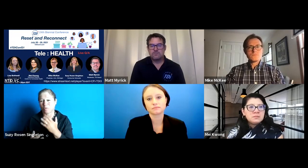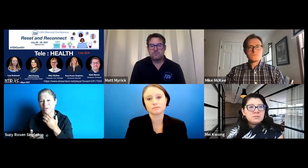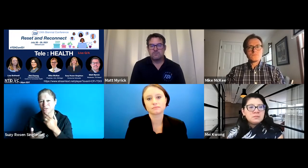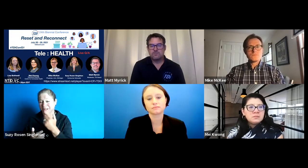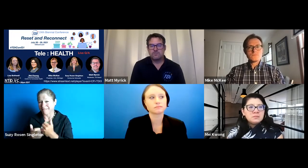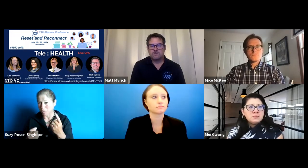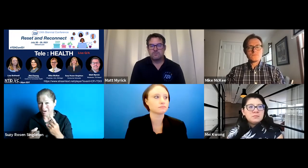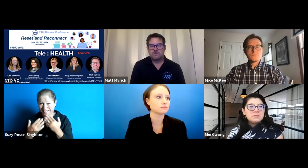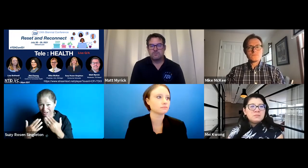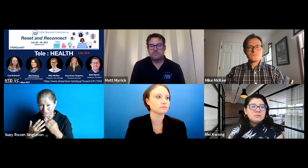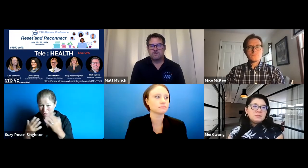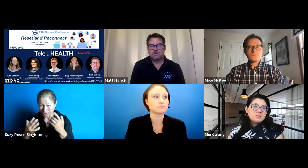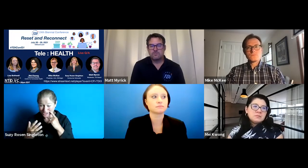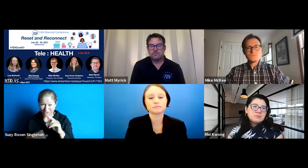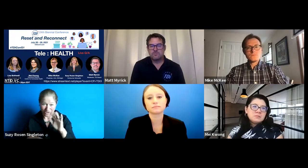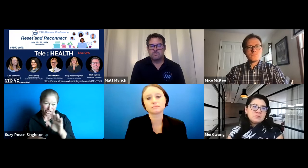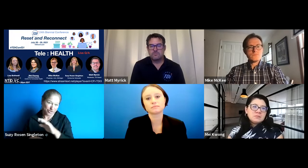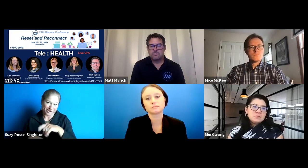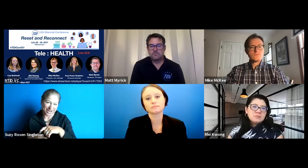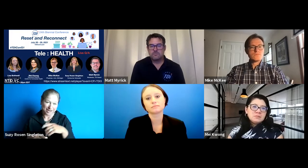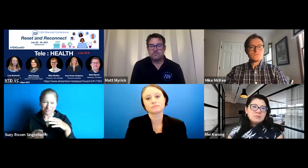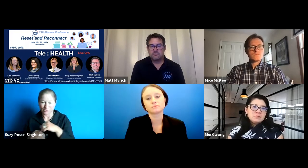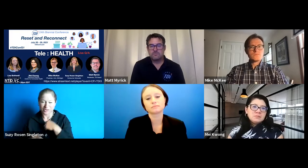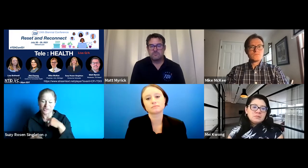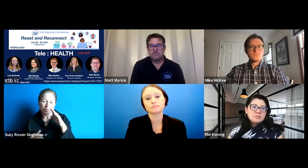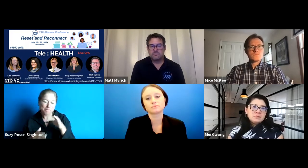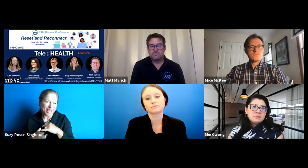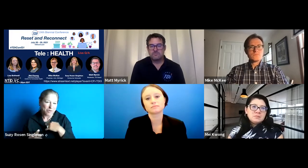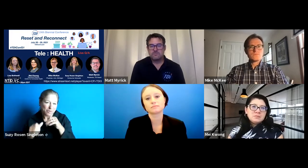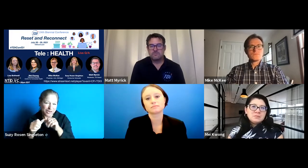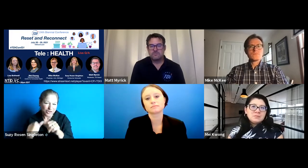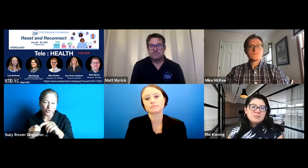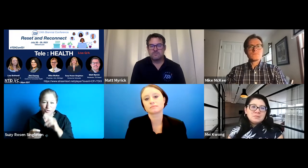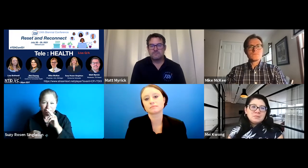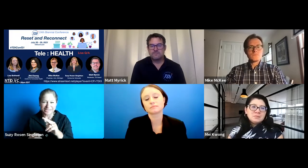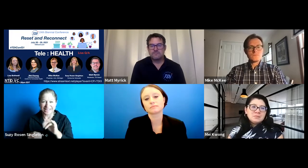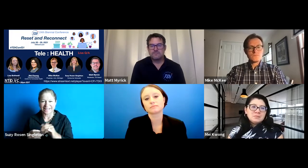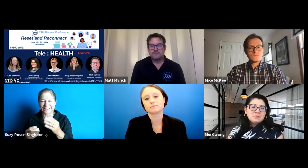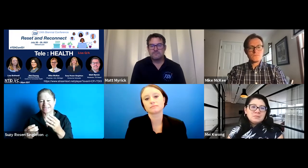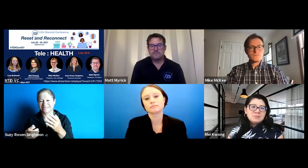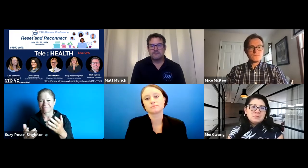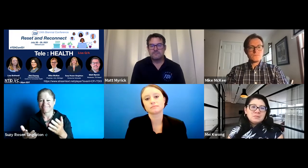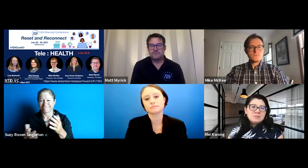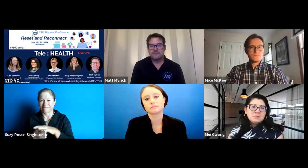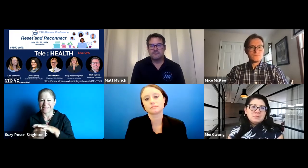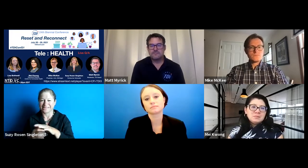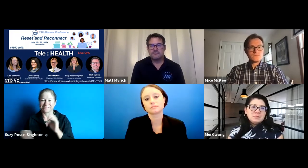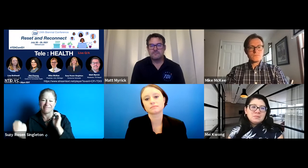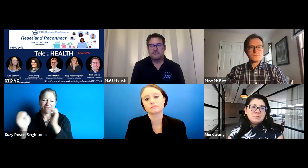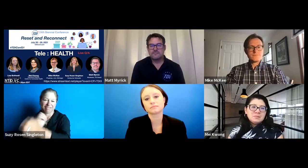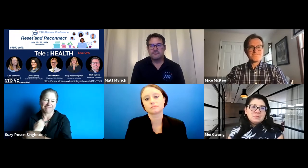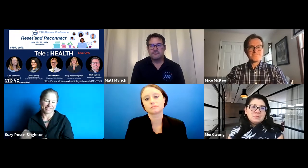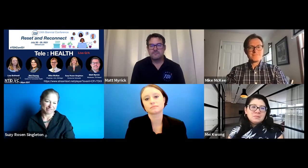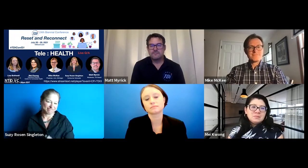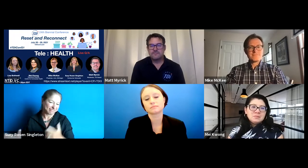telehealth. So with that, I just want to thank everybody for all of your time, for being here with us. Hopefully we'll be able to continue to